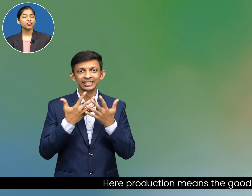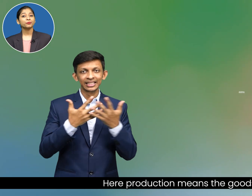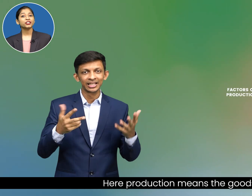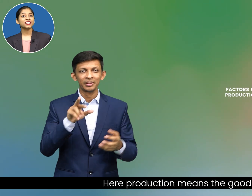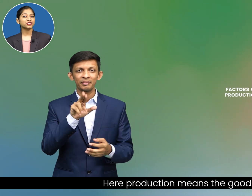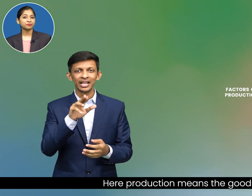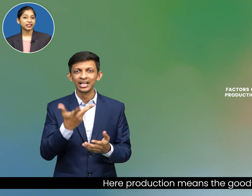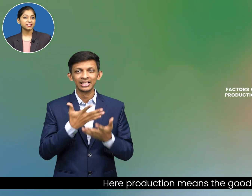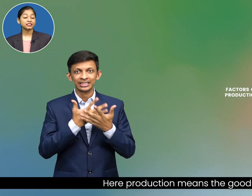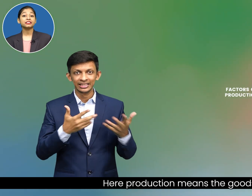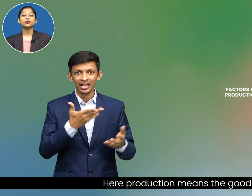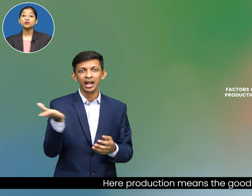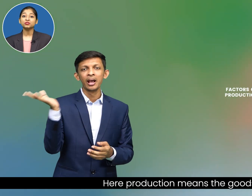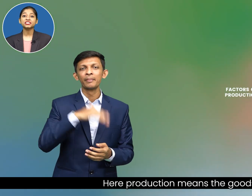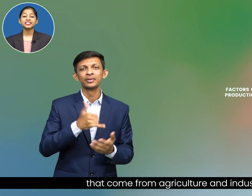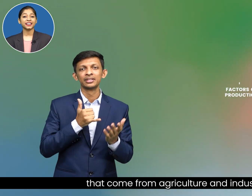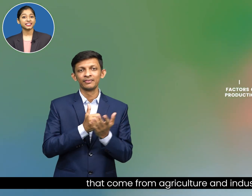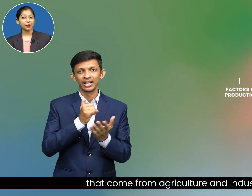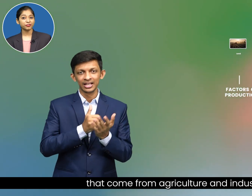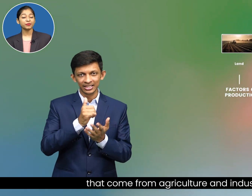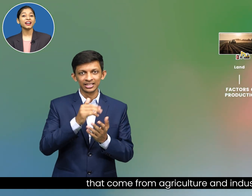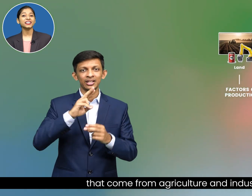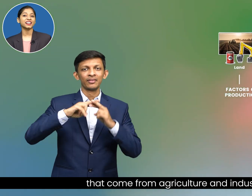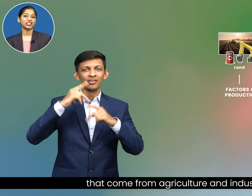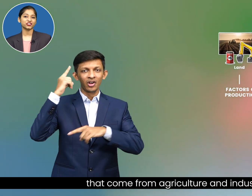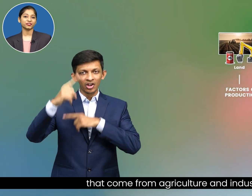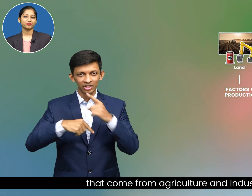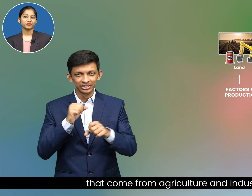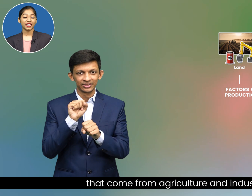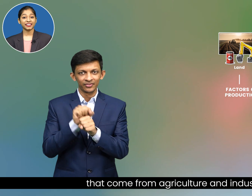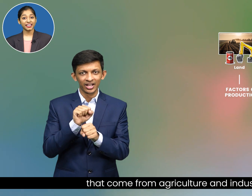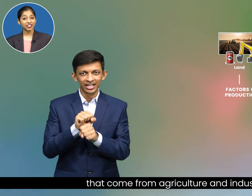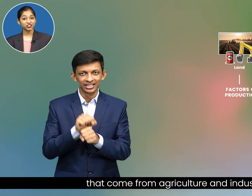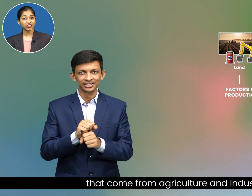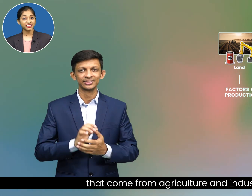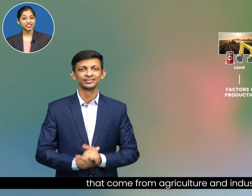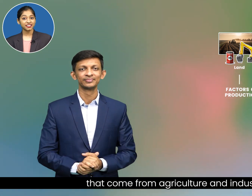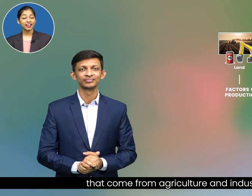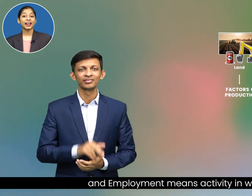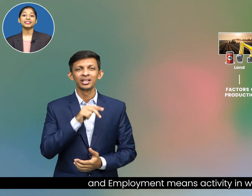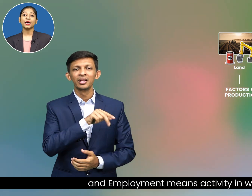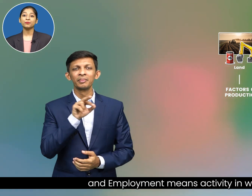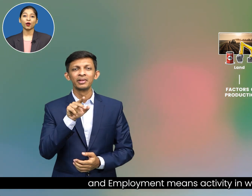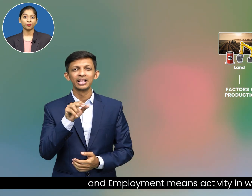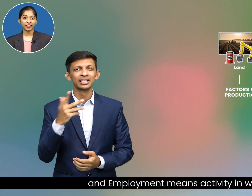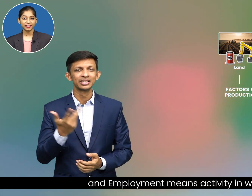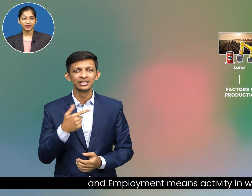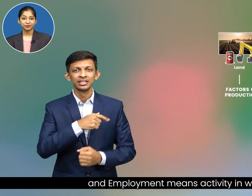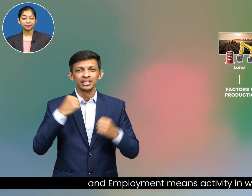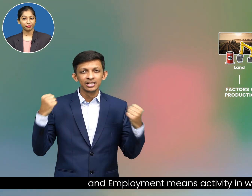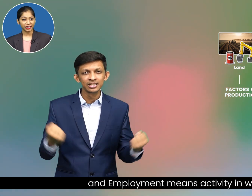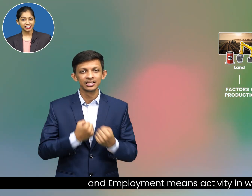Here, production means the goods that come from agriculture and industries, and